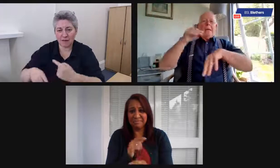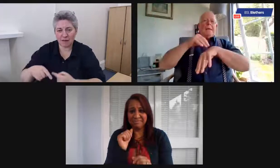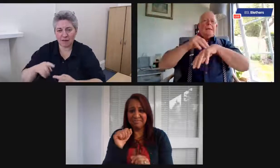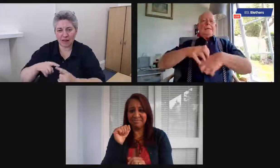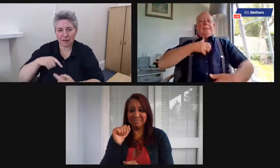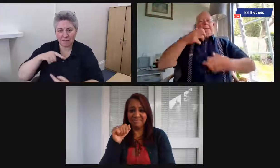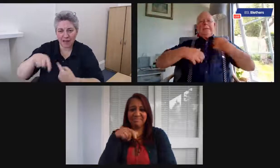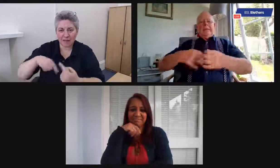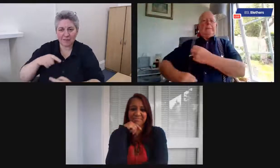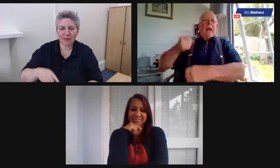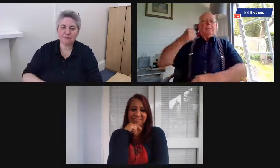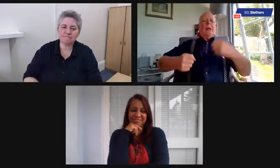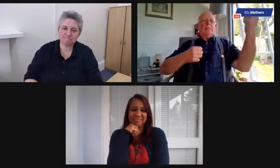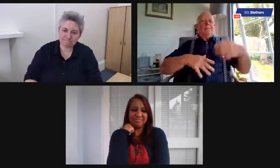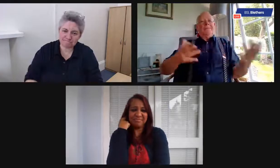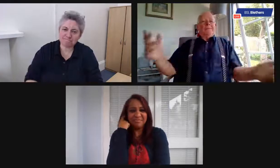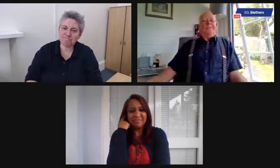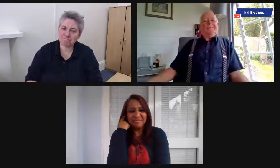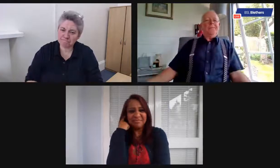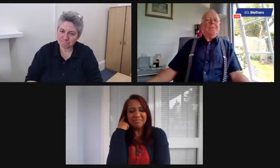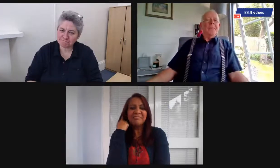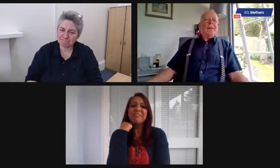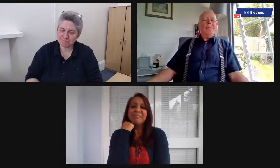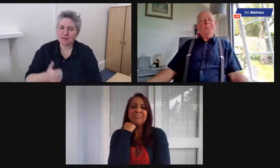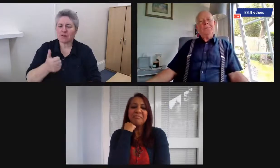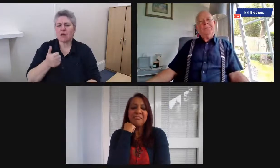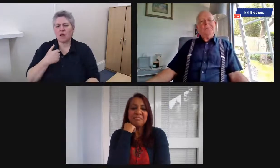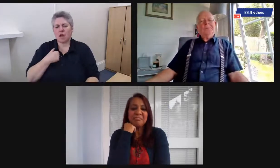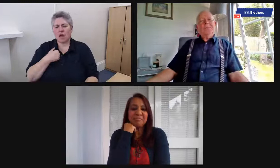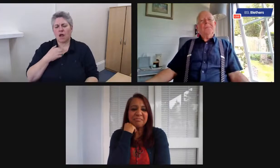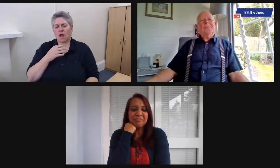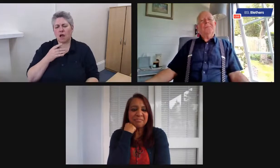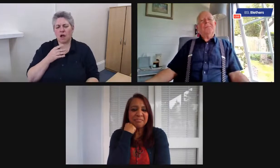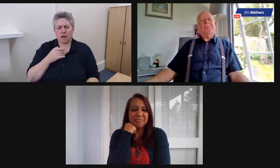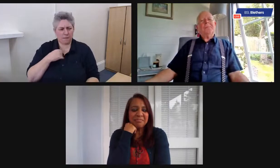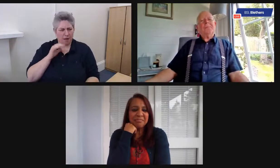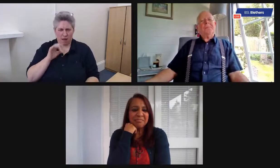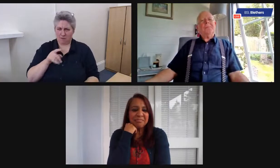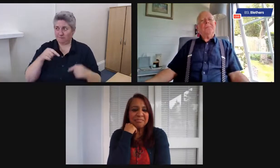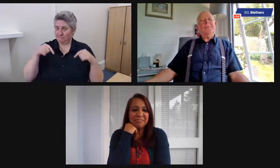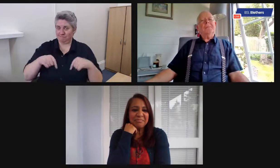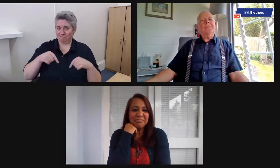It's a Circle kind of of life. recycling. Yeah. And it Yeah. spreads it. That's why everyone's like, oh, I've got ivy. I'm going to have to pull out all the ivy.